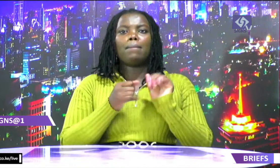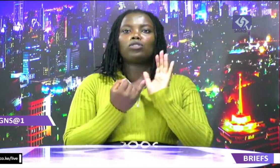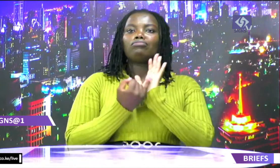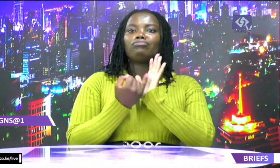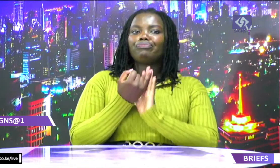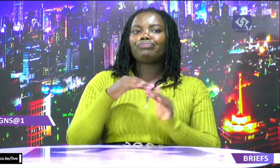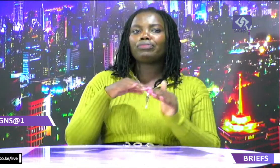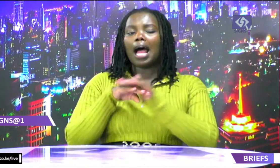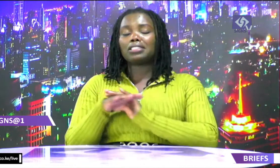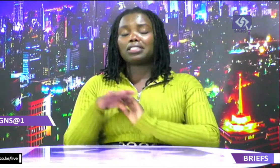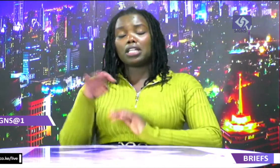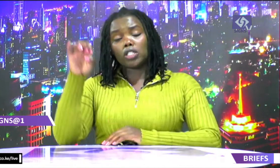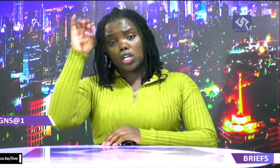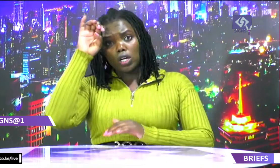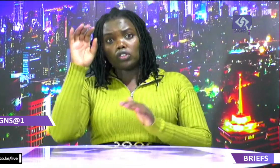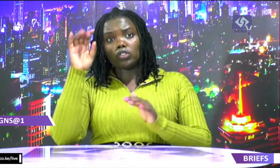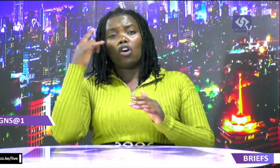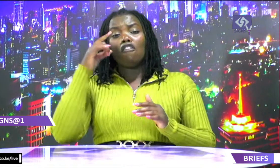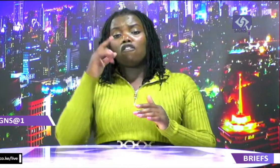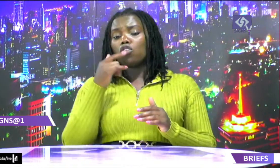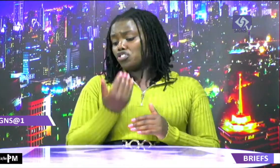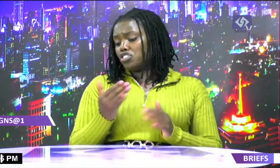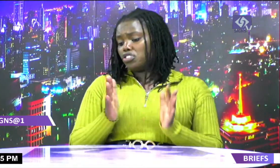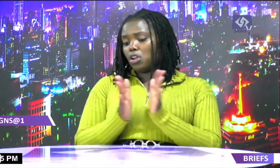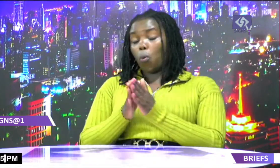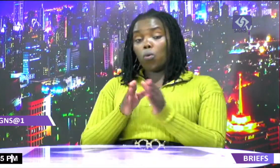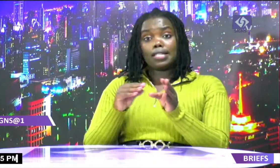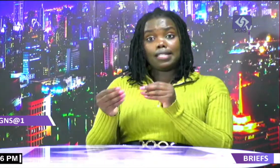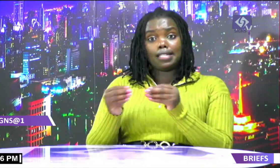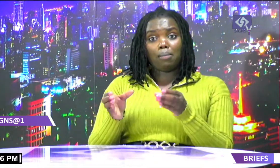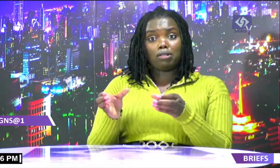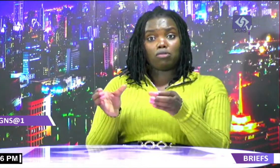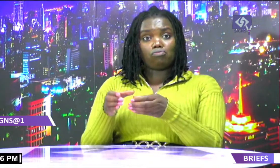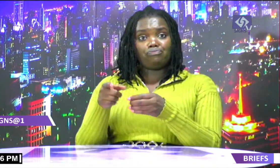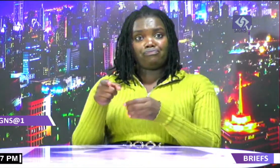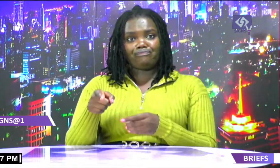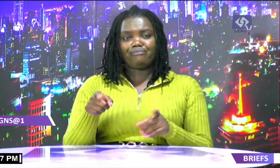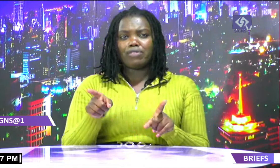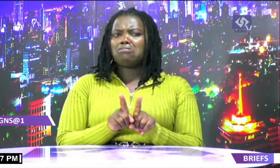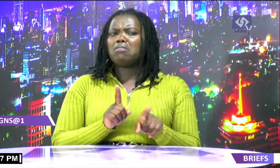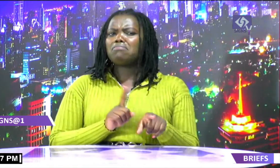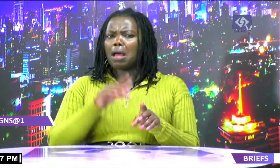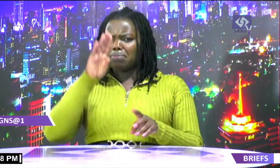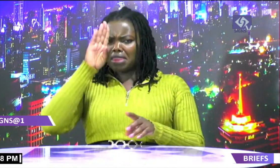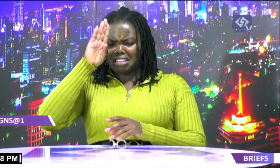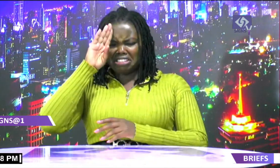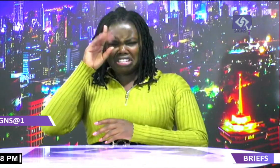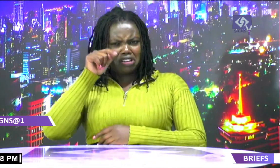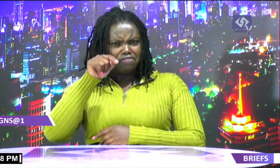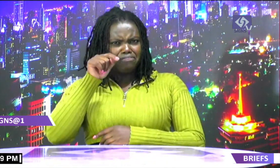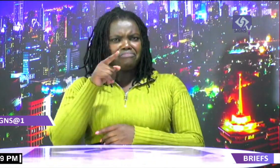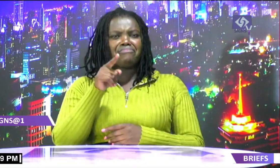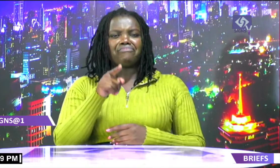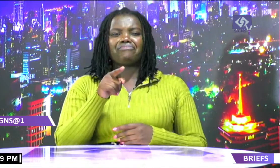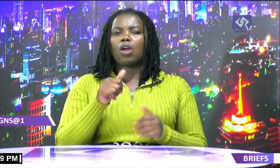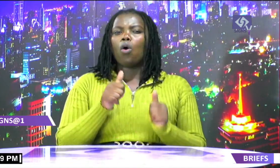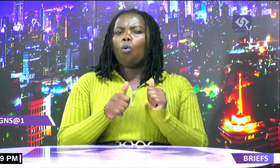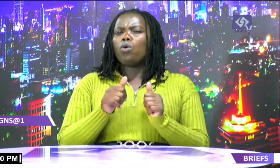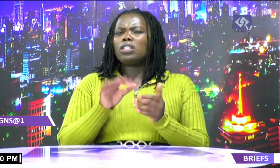a new initiative to improve access to education for children with disabilities. The initiative,